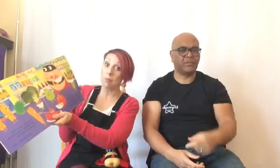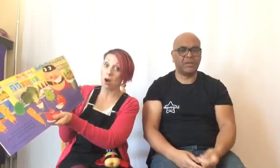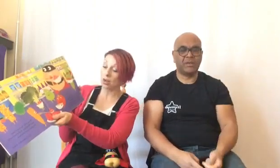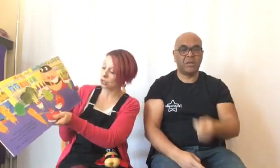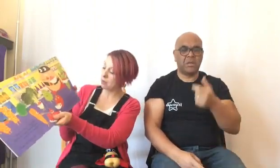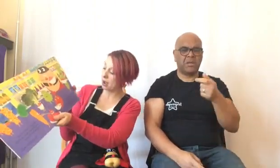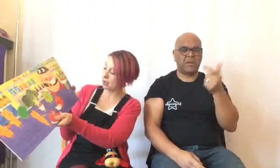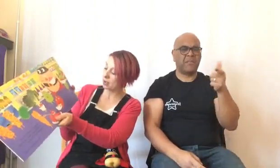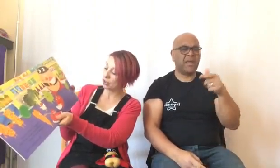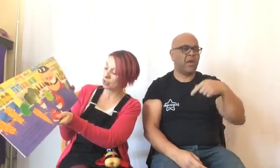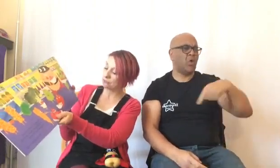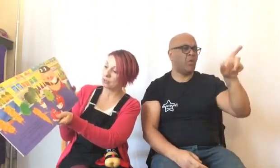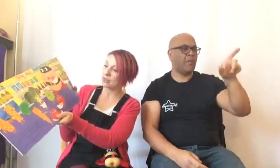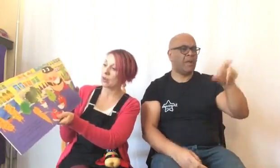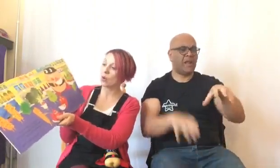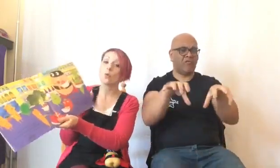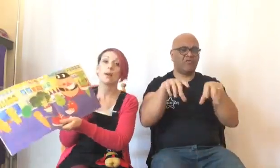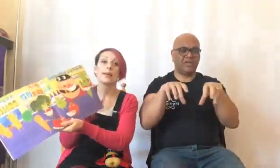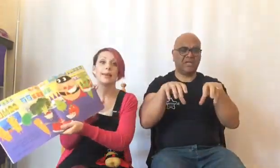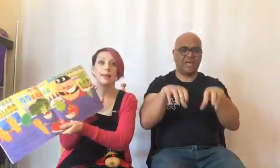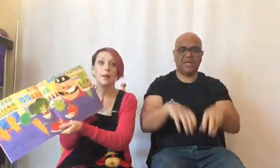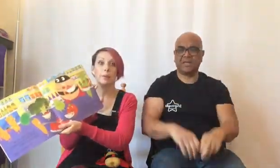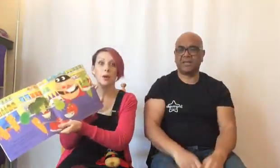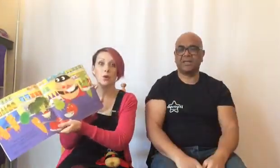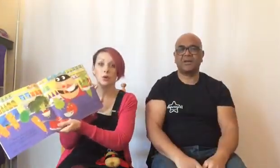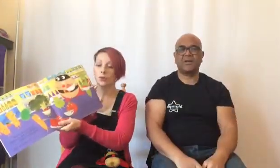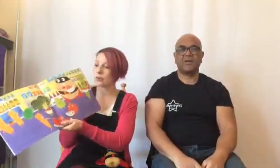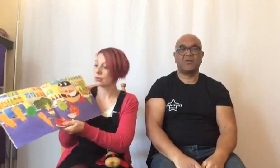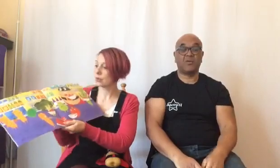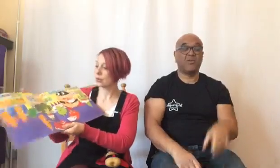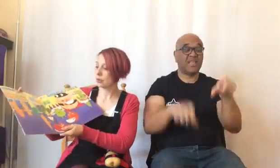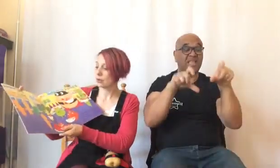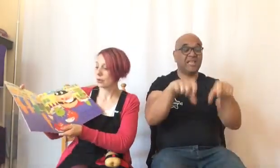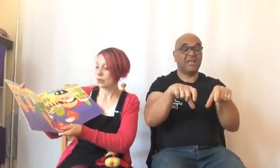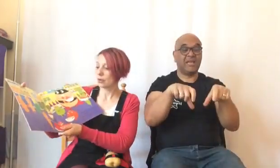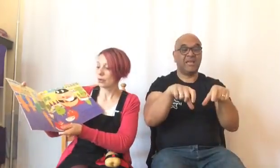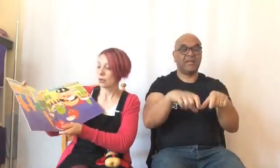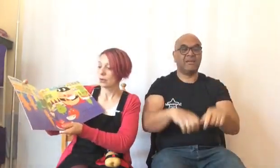was marched back to the freezer where he belonged.